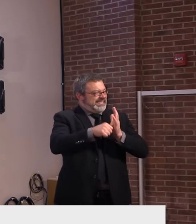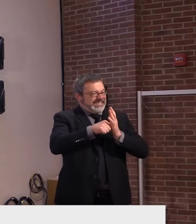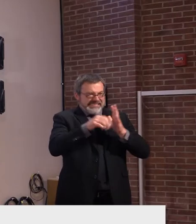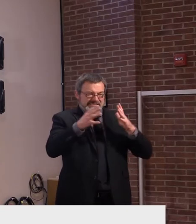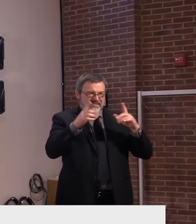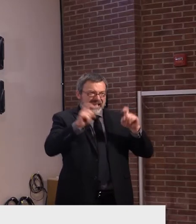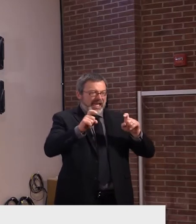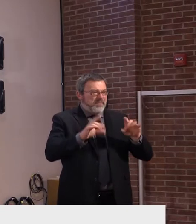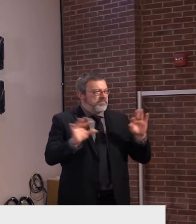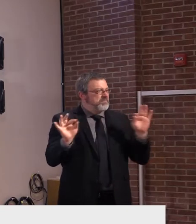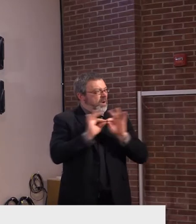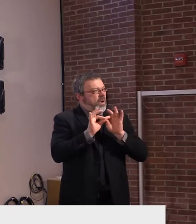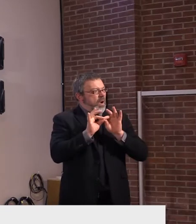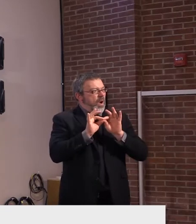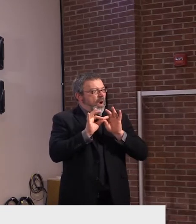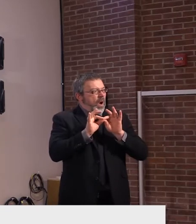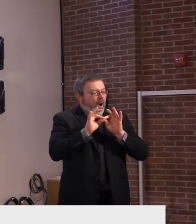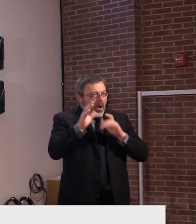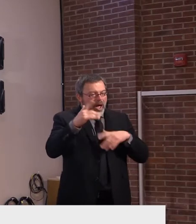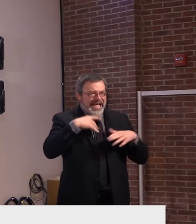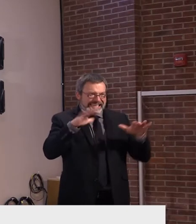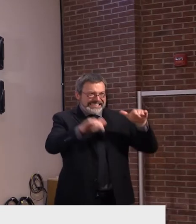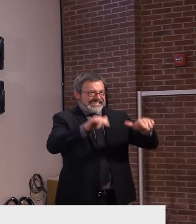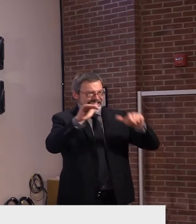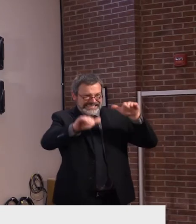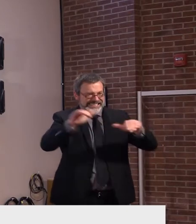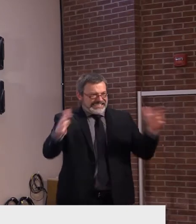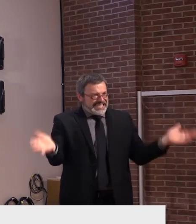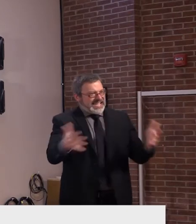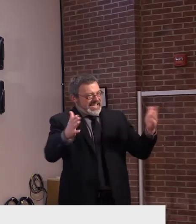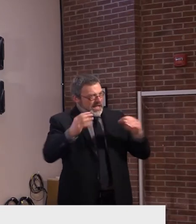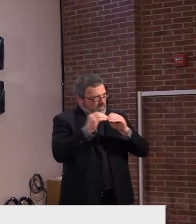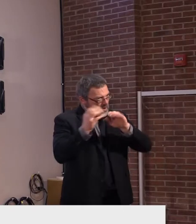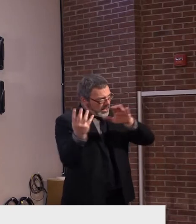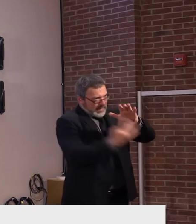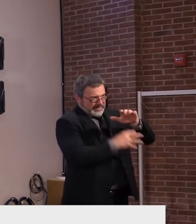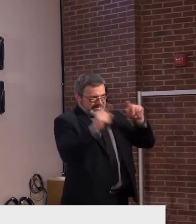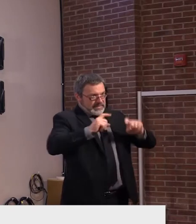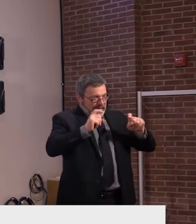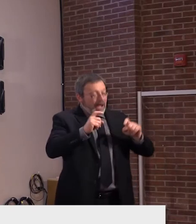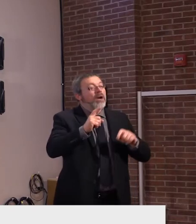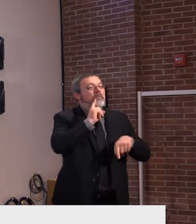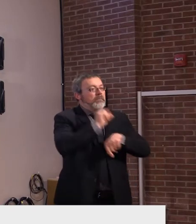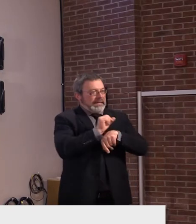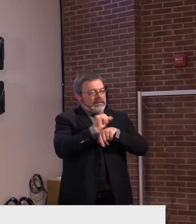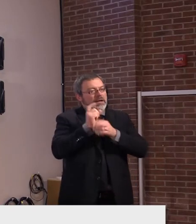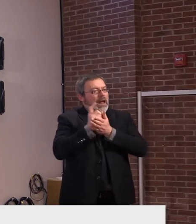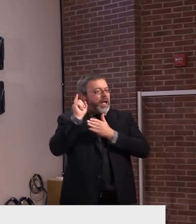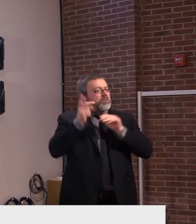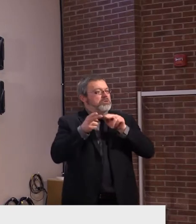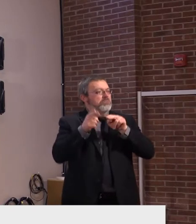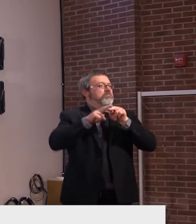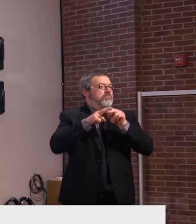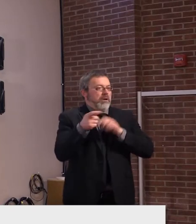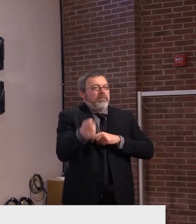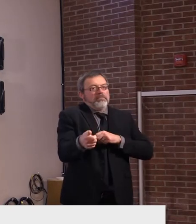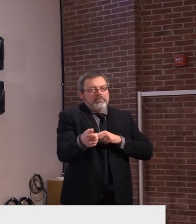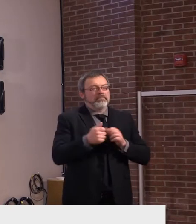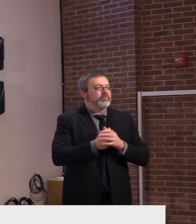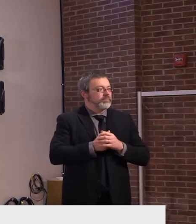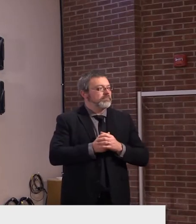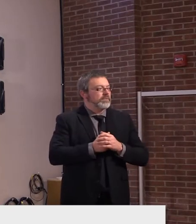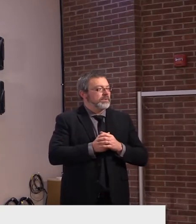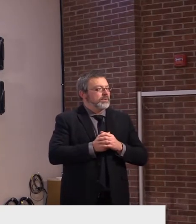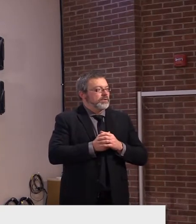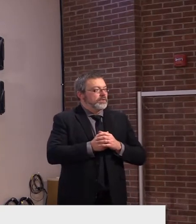about 5% over the last 7 days. So that, again, is a good sign. You want to see your testing be stable or even increasing while your